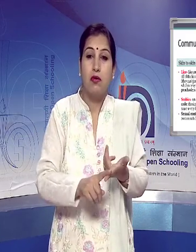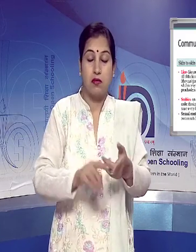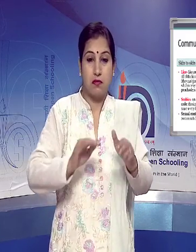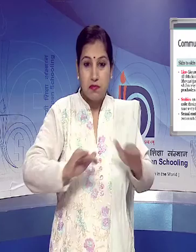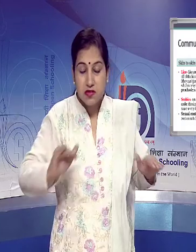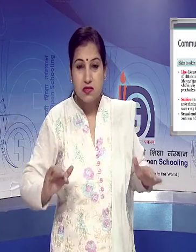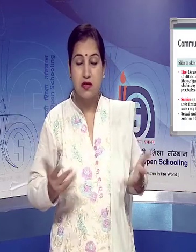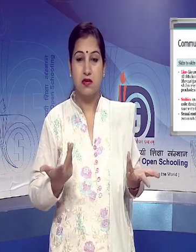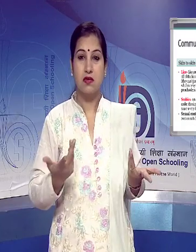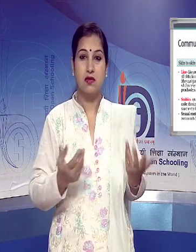cysticercosis,